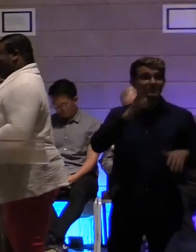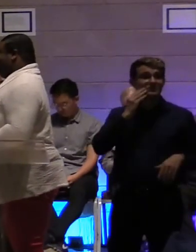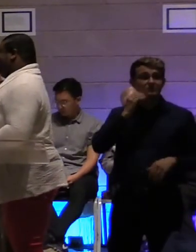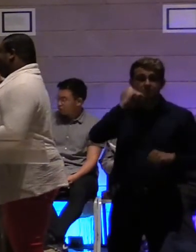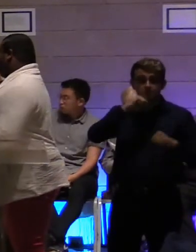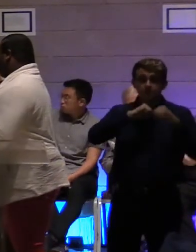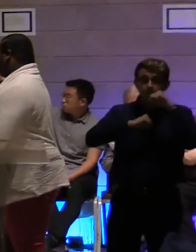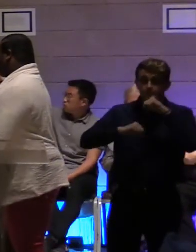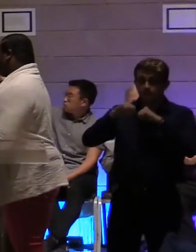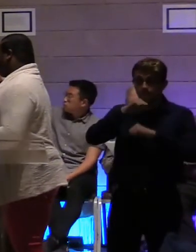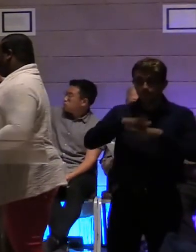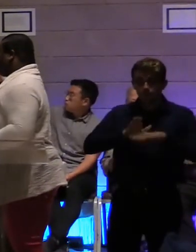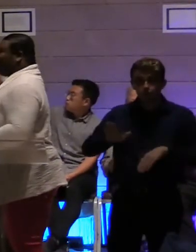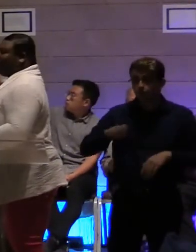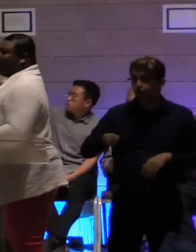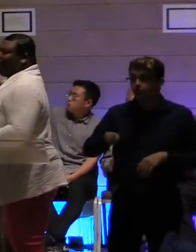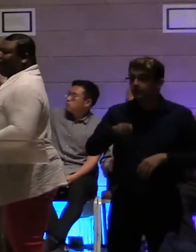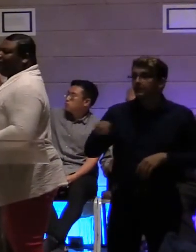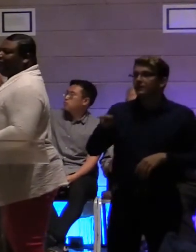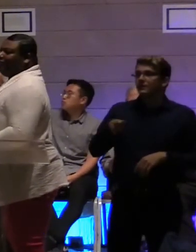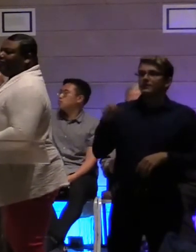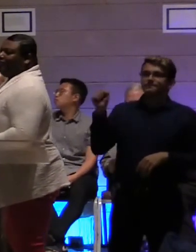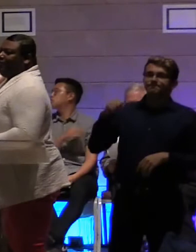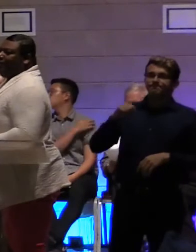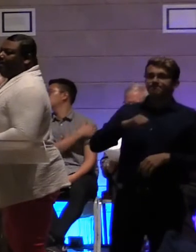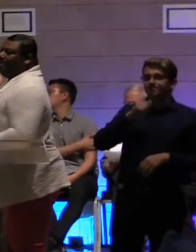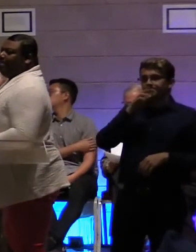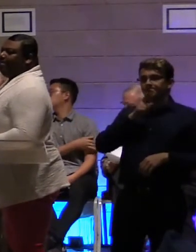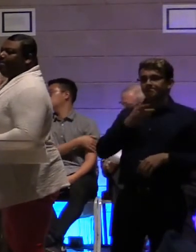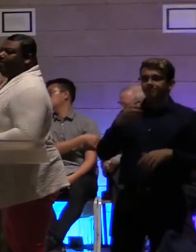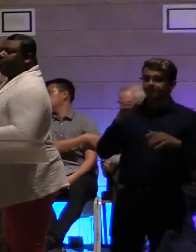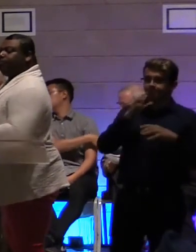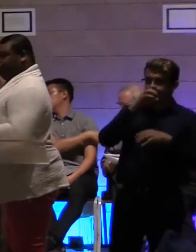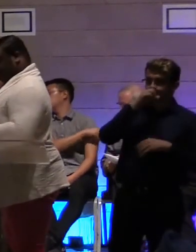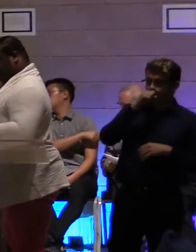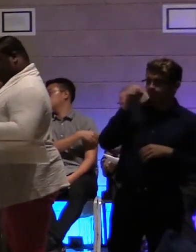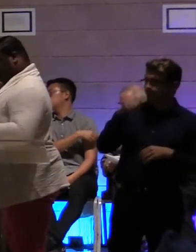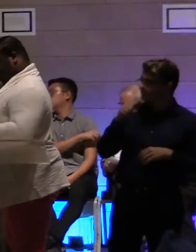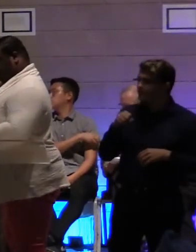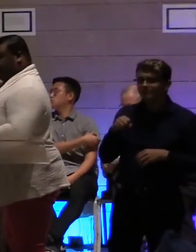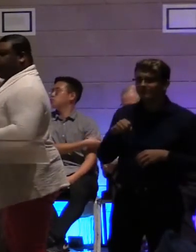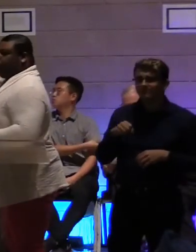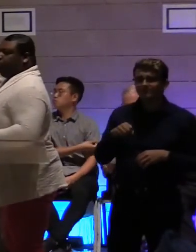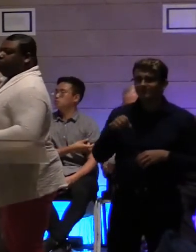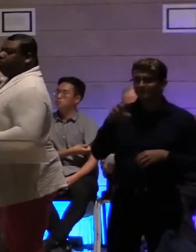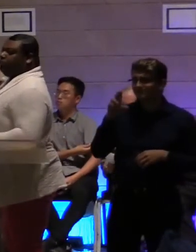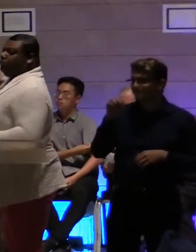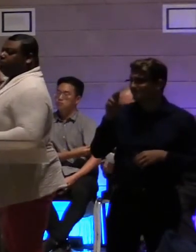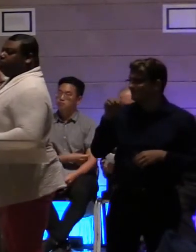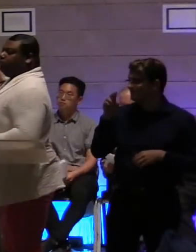journey? Y'all got really quiet right there. Nobody's had any problems. It's just been a nice, peaceful journey. You walked outside, it was